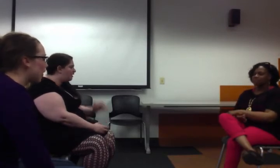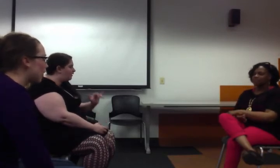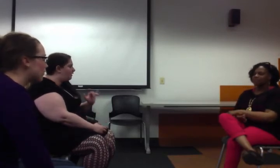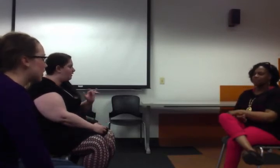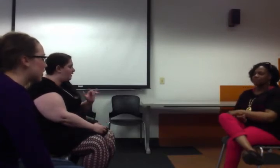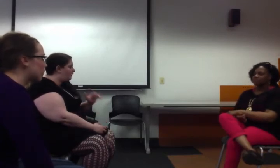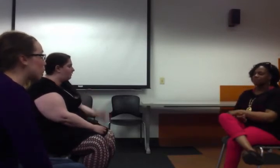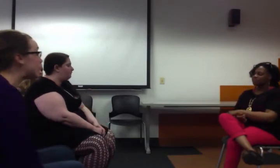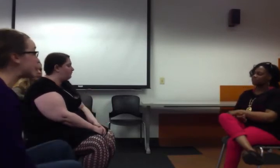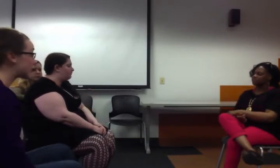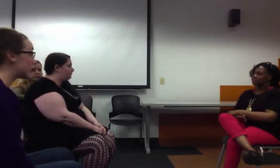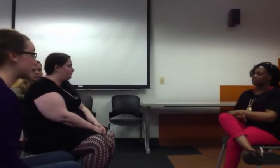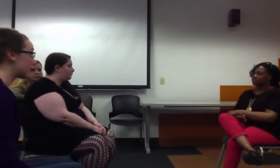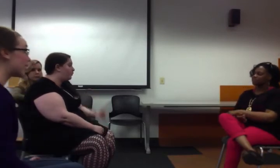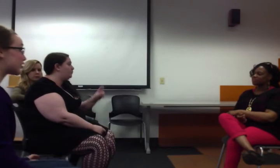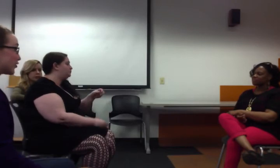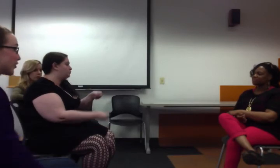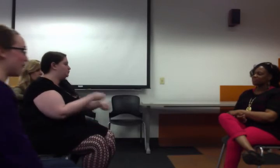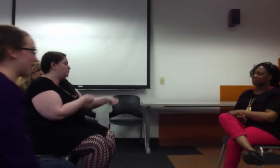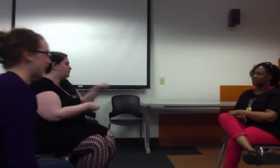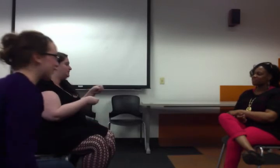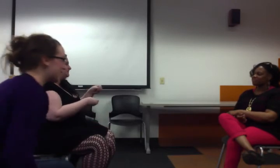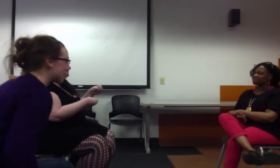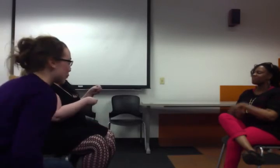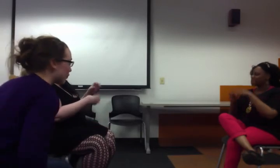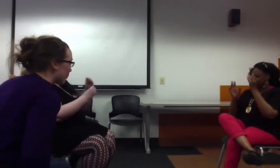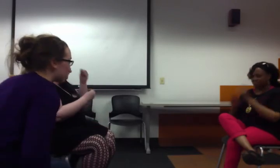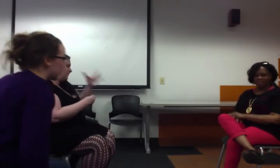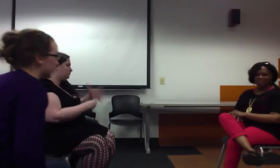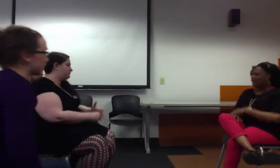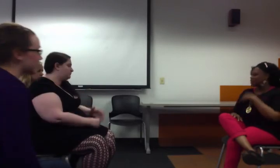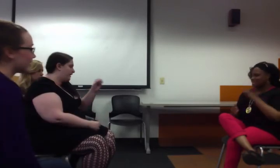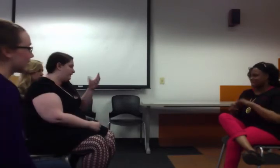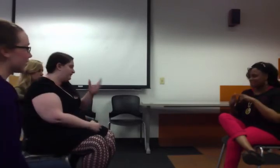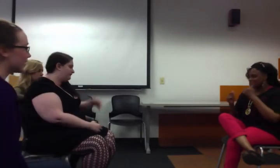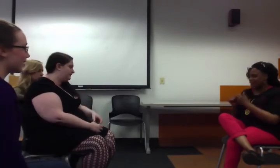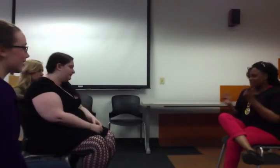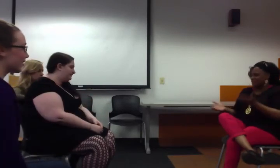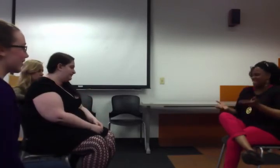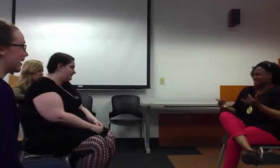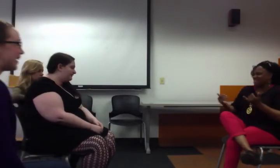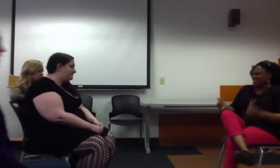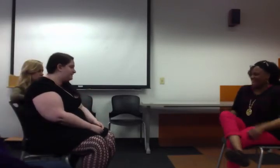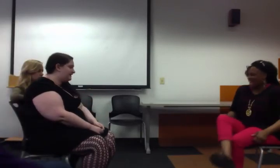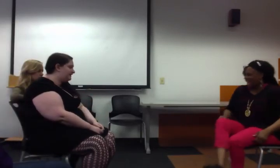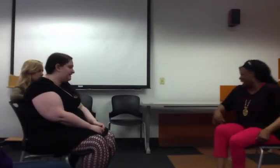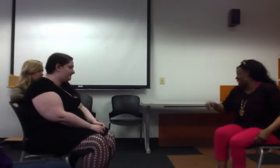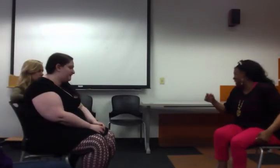okay. We need to exchange information so that way I can get some more information about this. I've been saying that to everyone